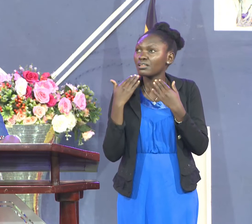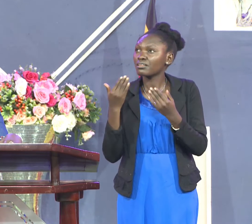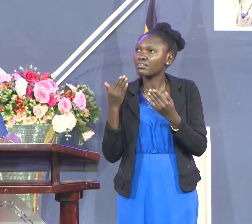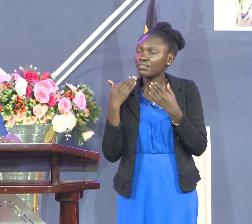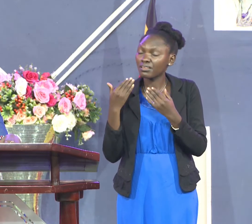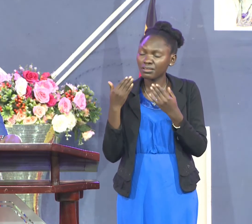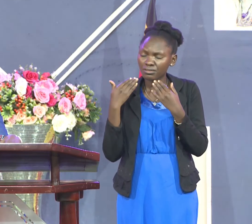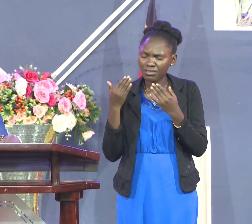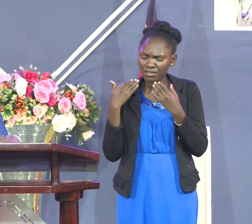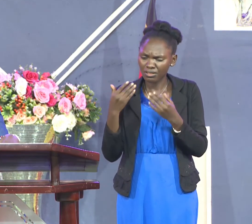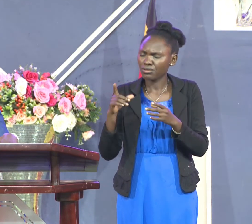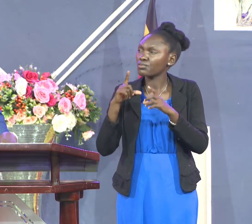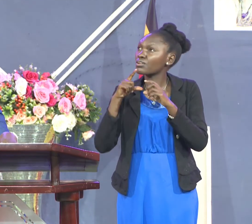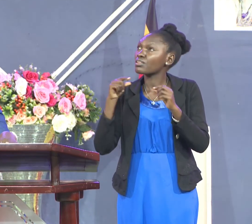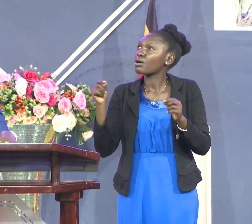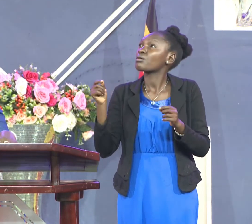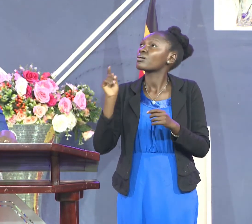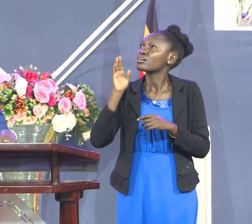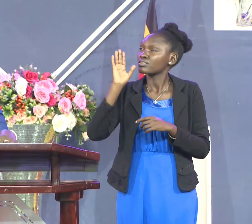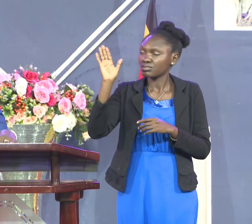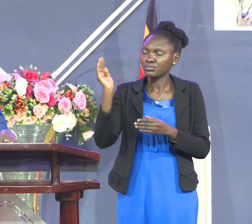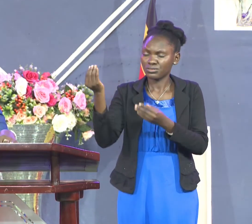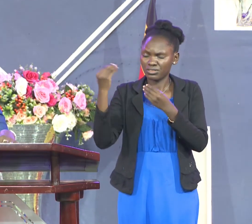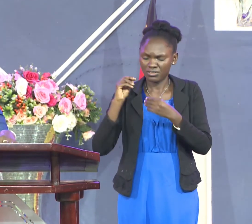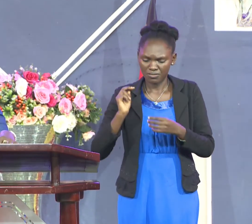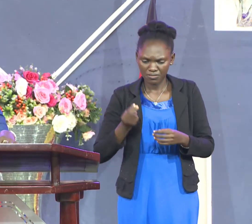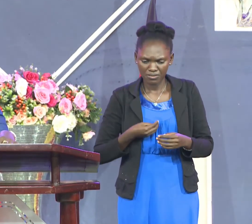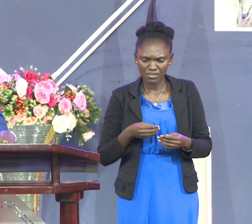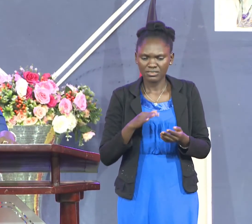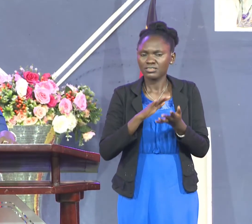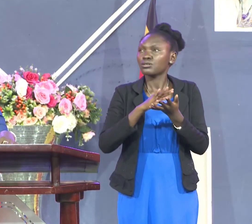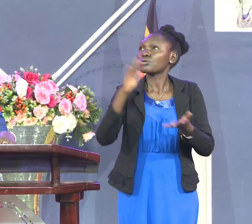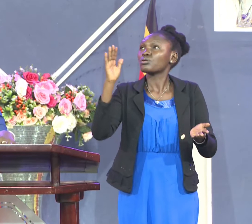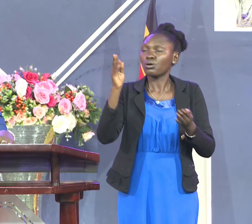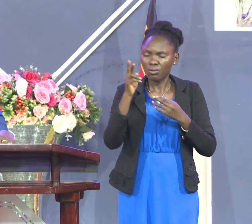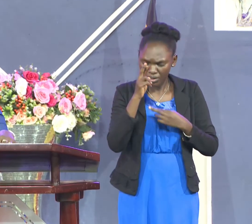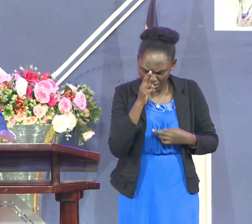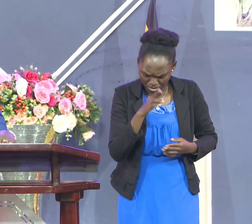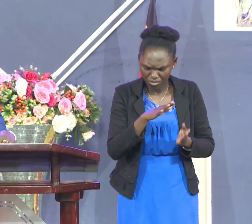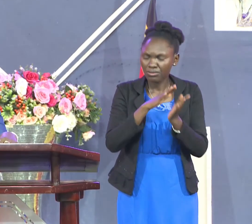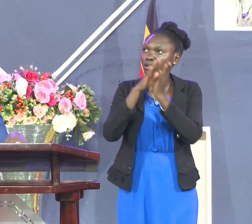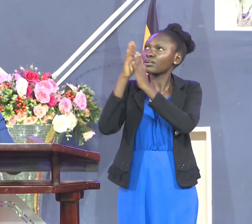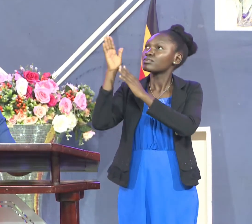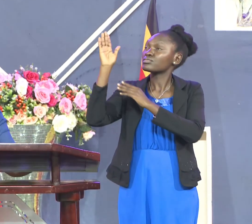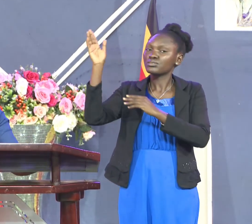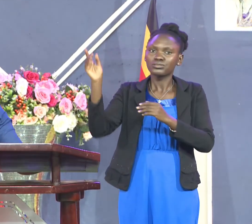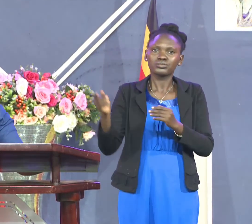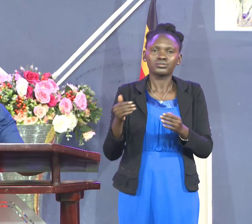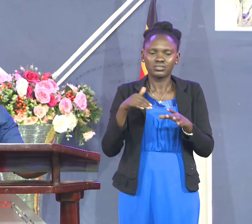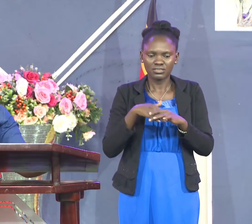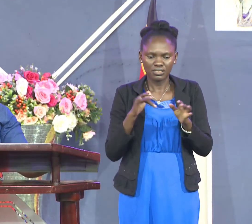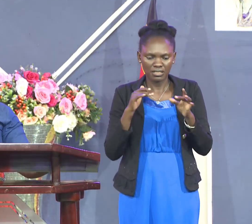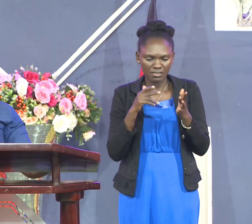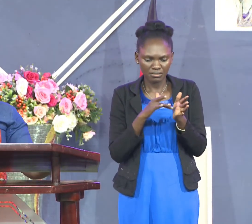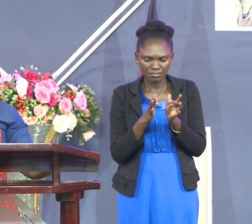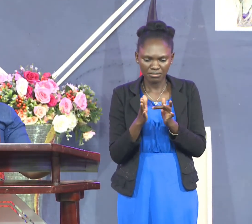gy'otuwadde mukama we thank you for the food that you've given unto us Kibwa netendo bikudire. Glory and honor. Mulinya lya mukama wa